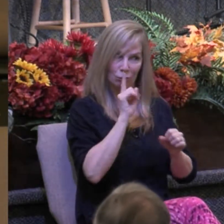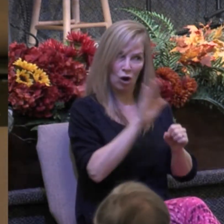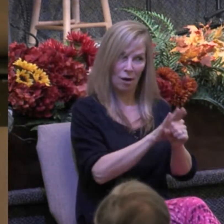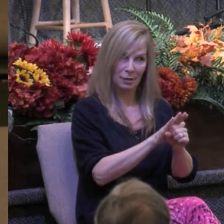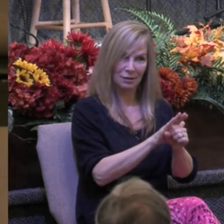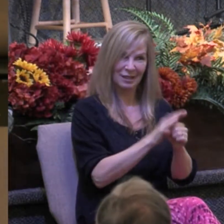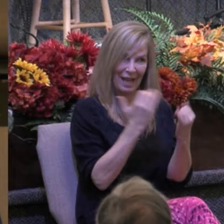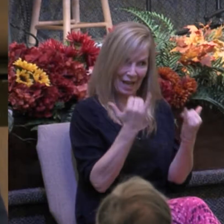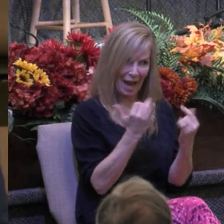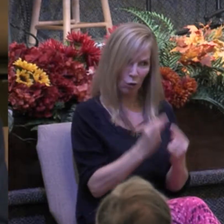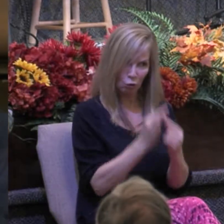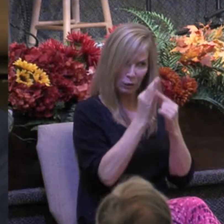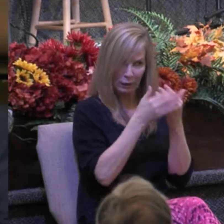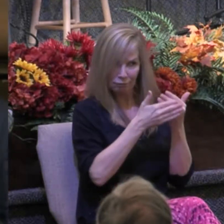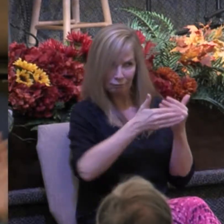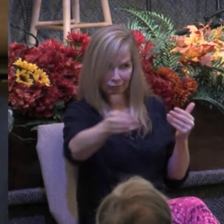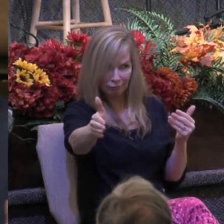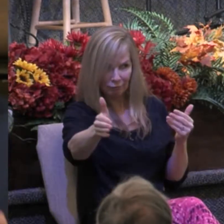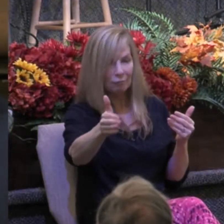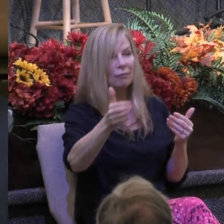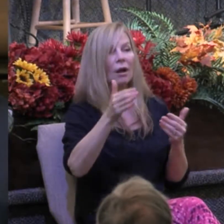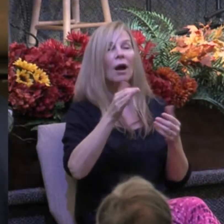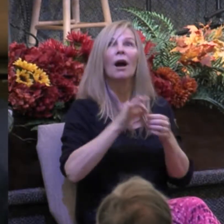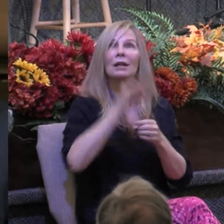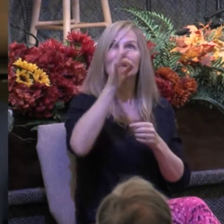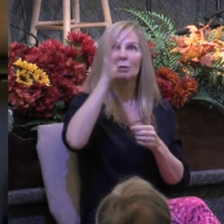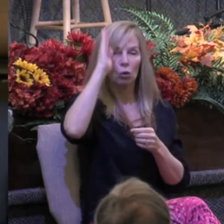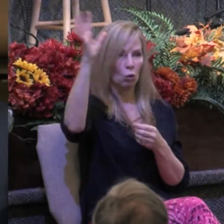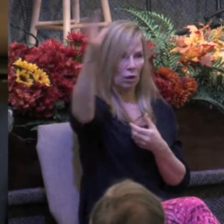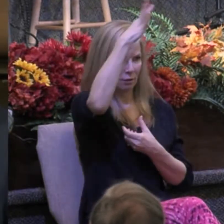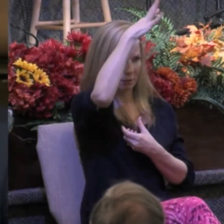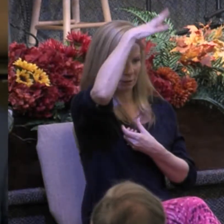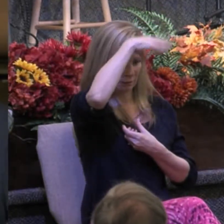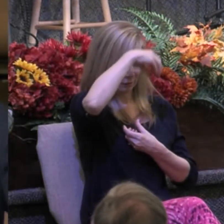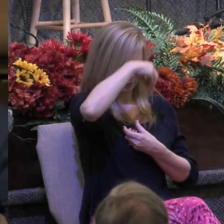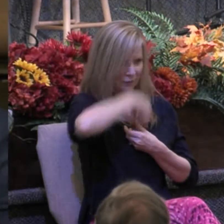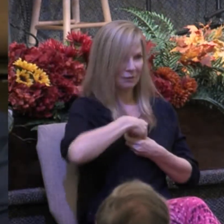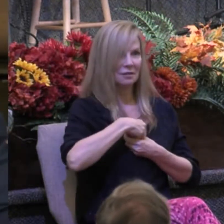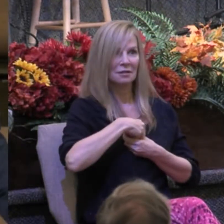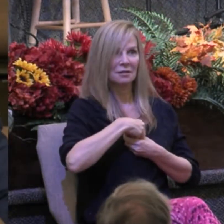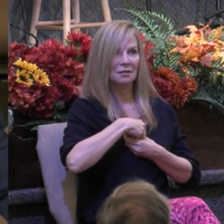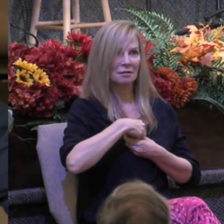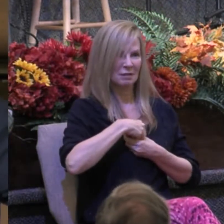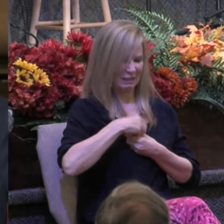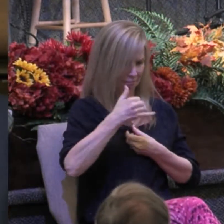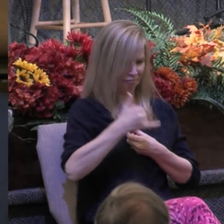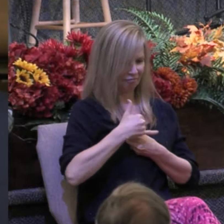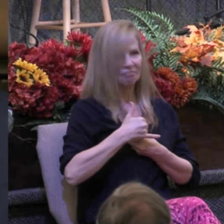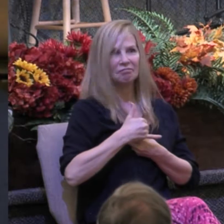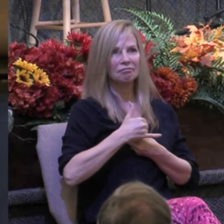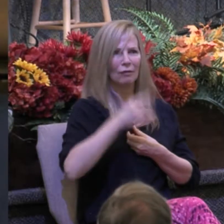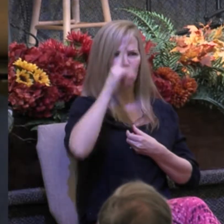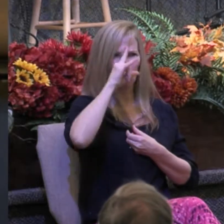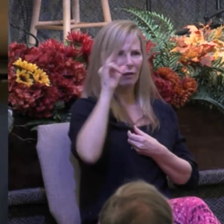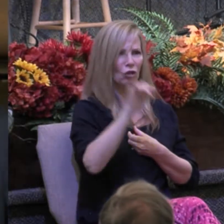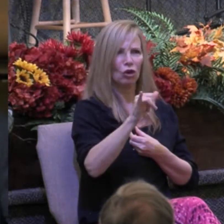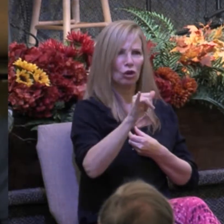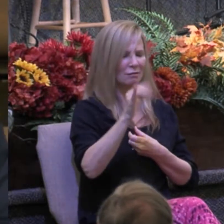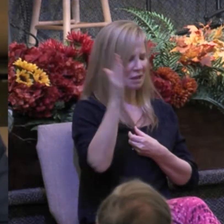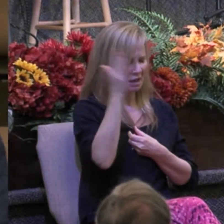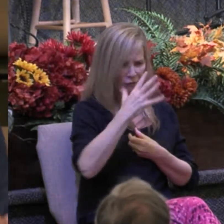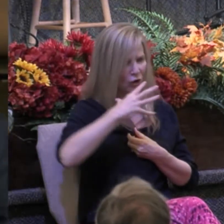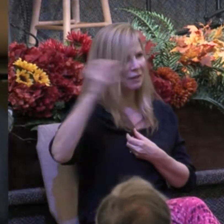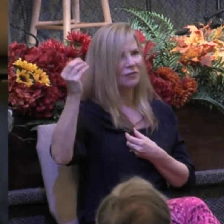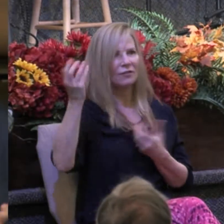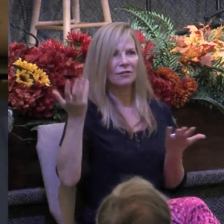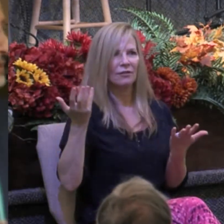them was that the Holy Spirit would dwell in them and never leave them. That's the promise. This